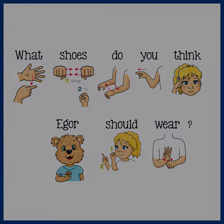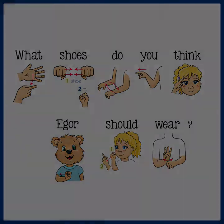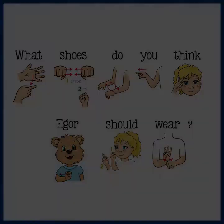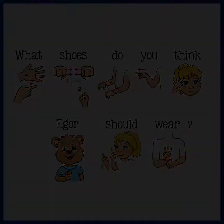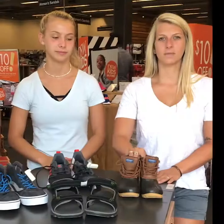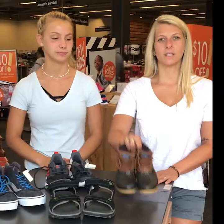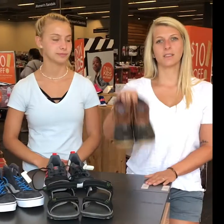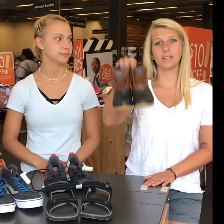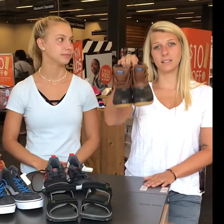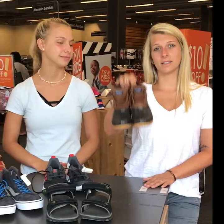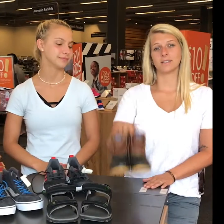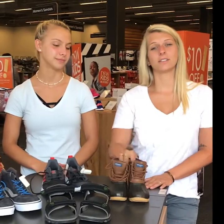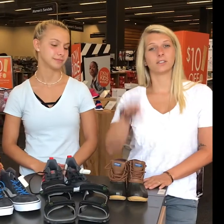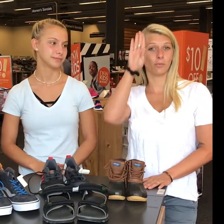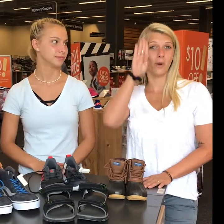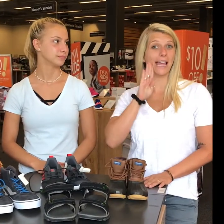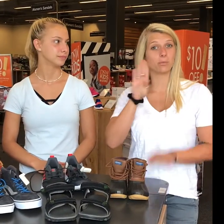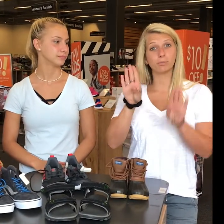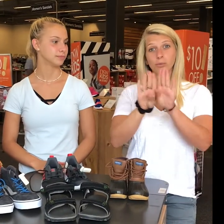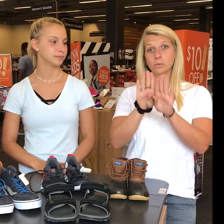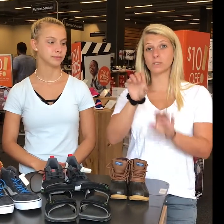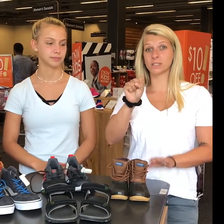These crap boots.